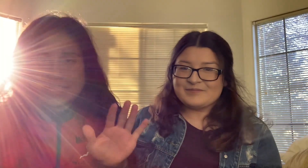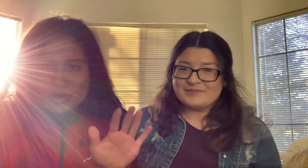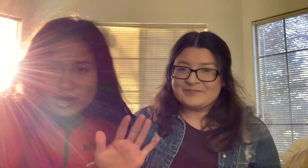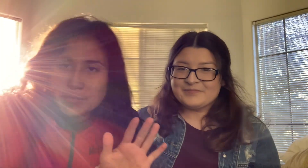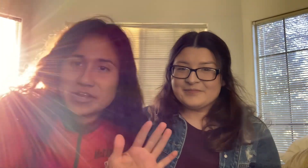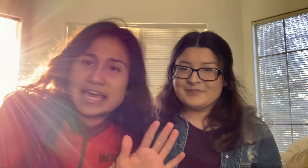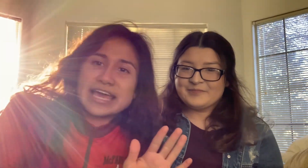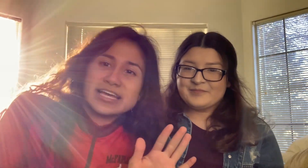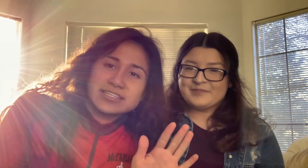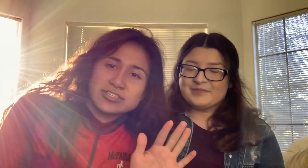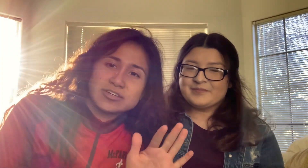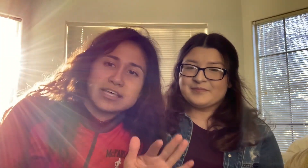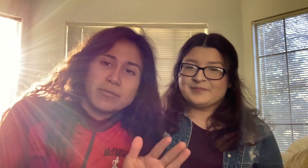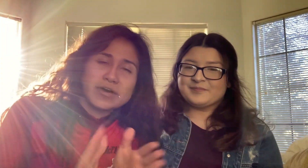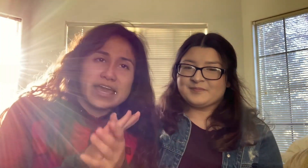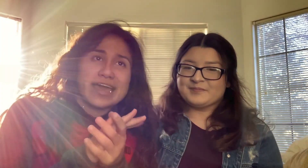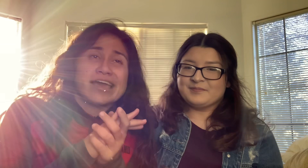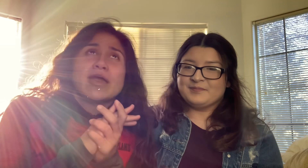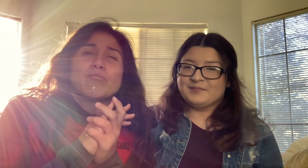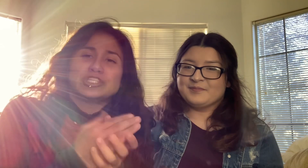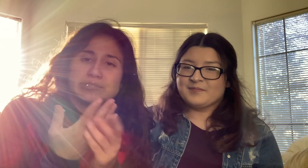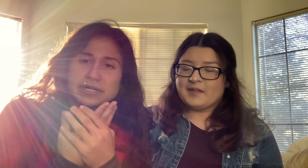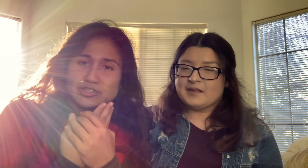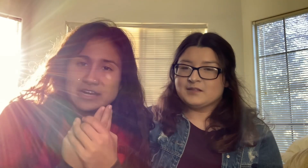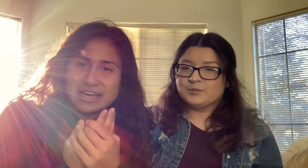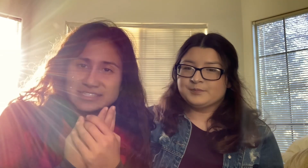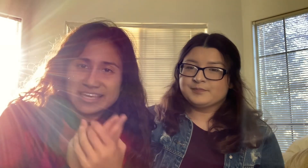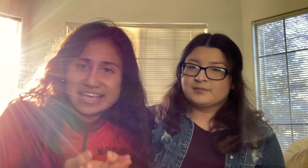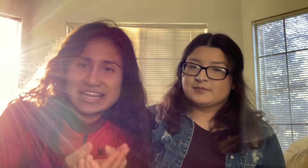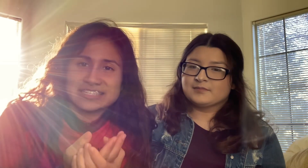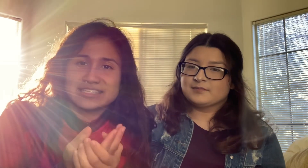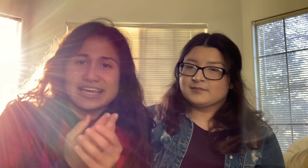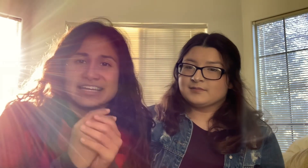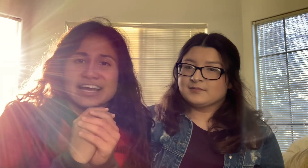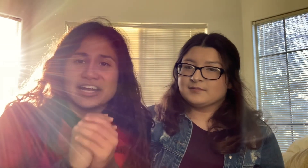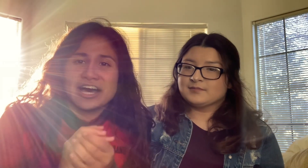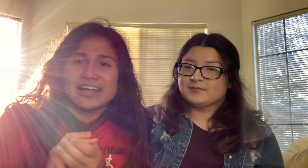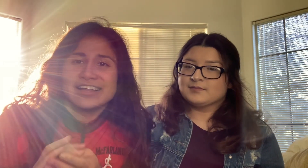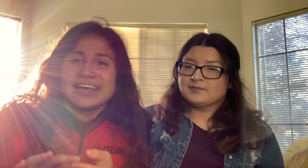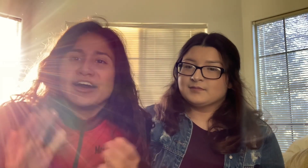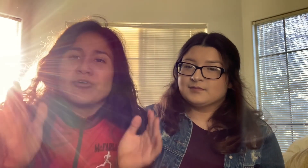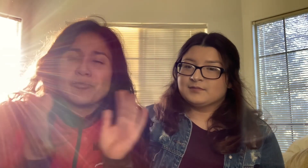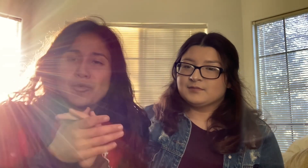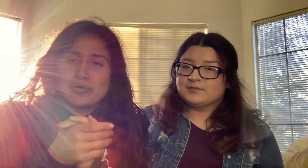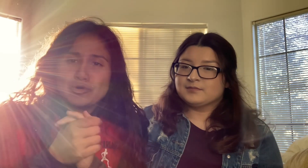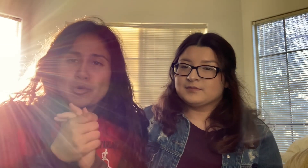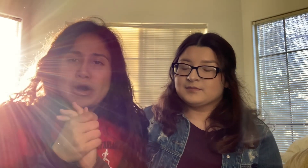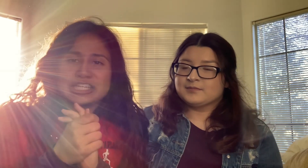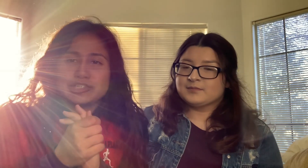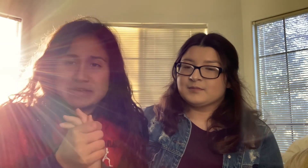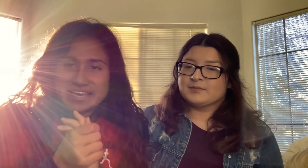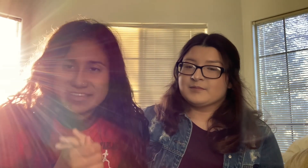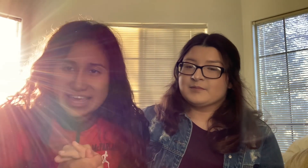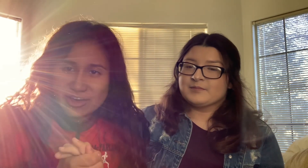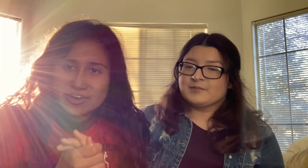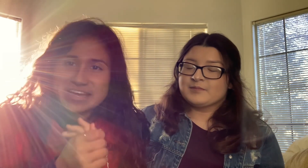Español, porque yo sabo que muchas personas aquí en este canal watch mi video